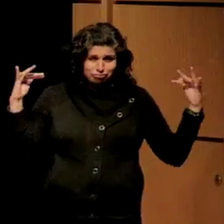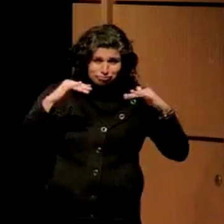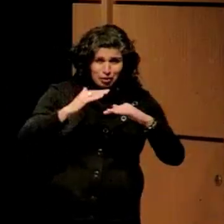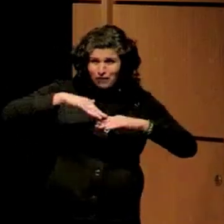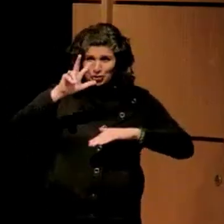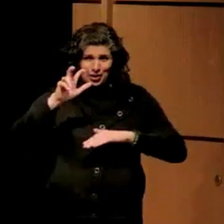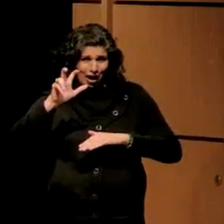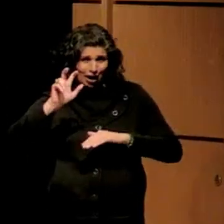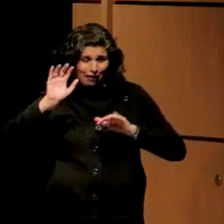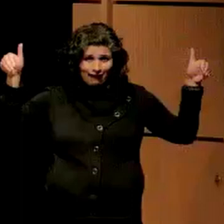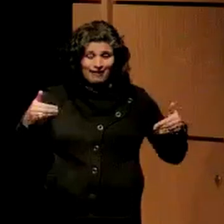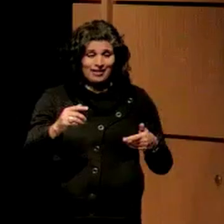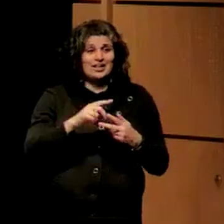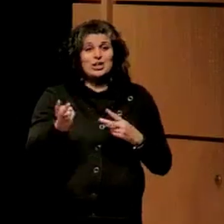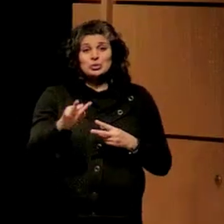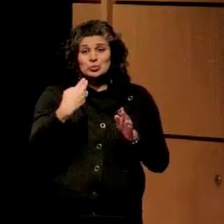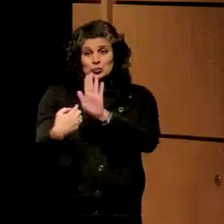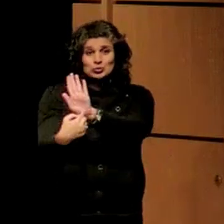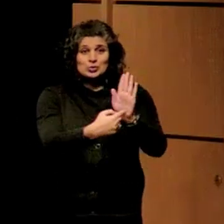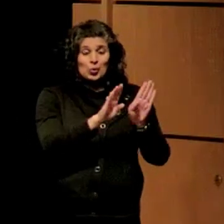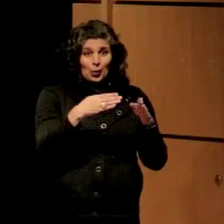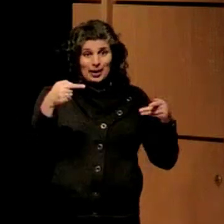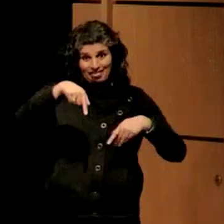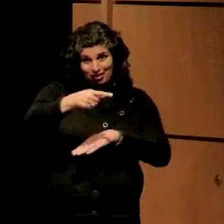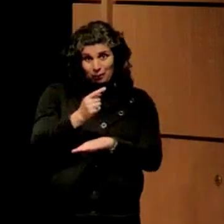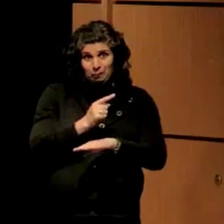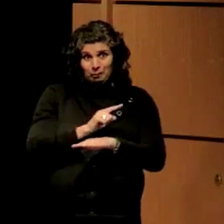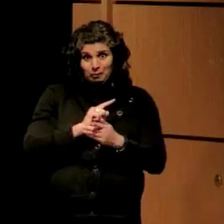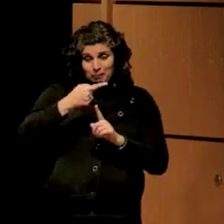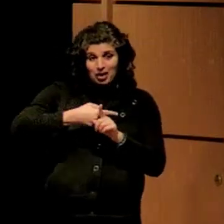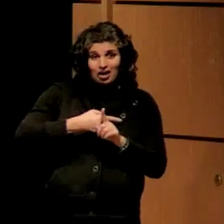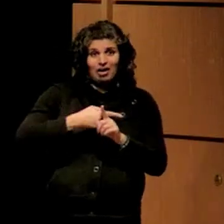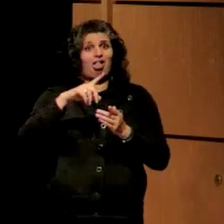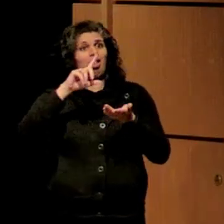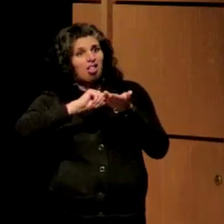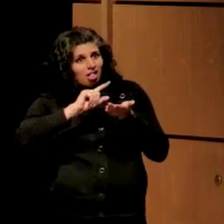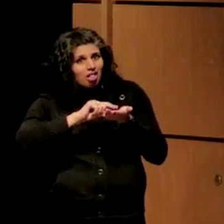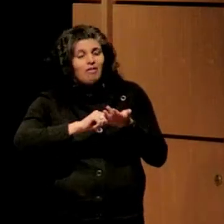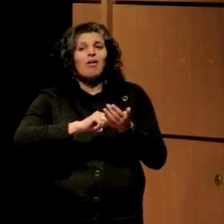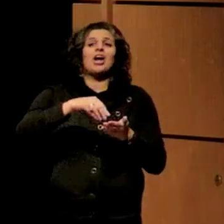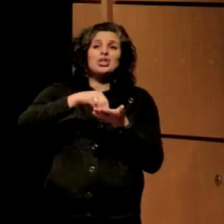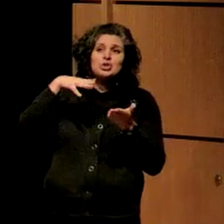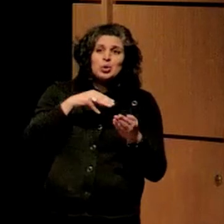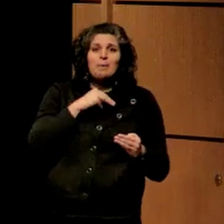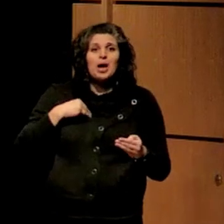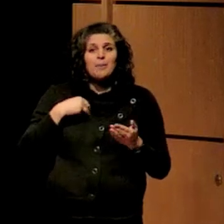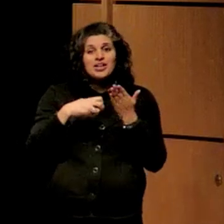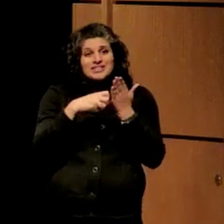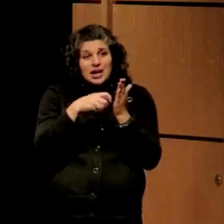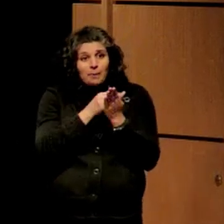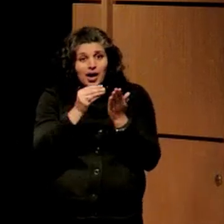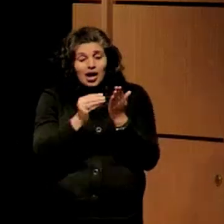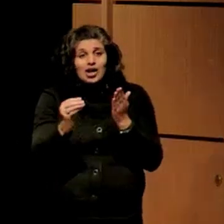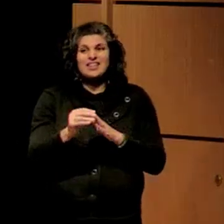guests, two exhibition openings this month with press, student members, and ticket buyers, plus